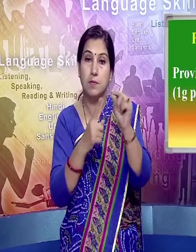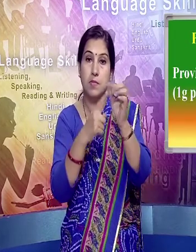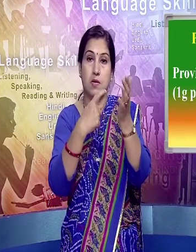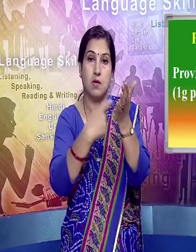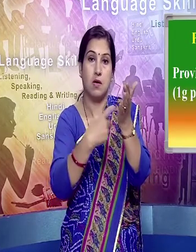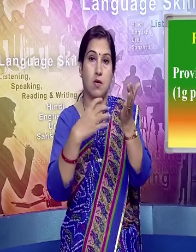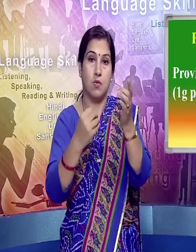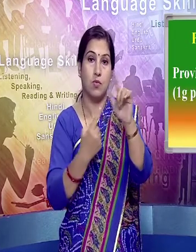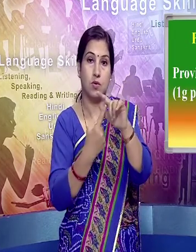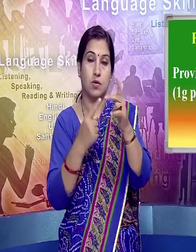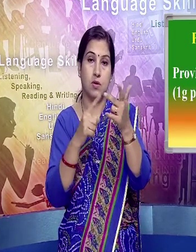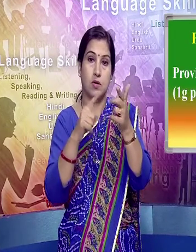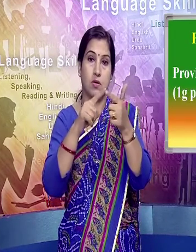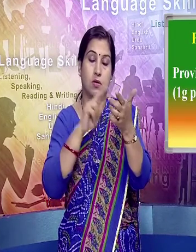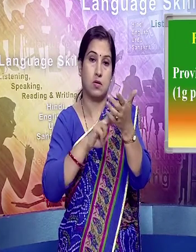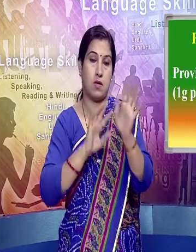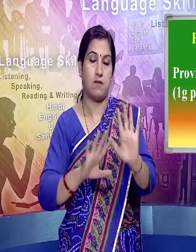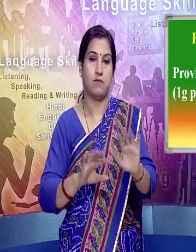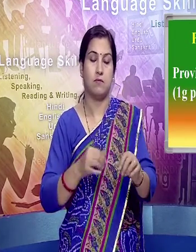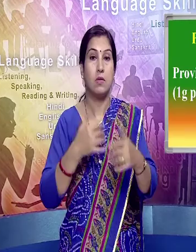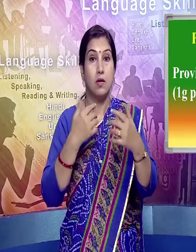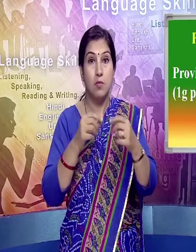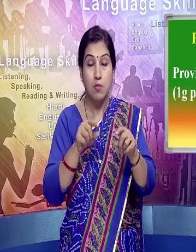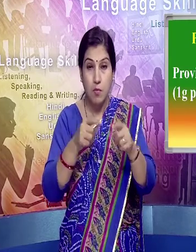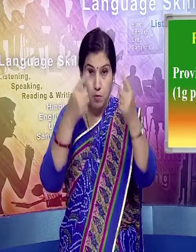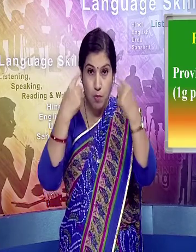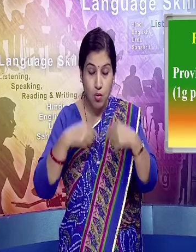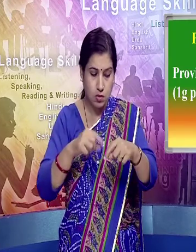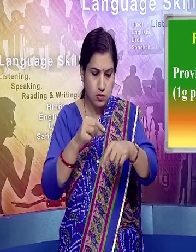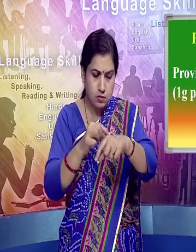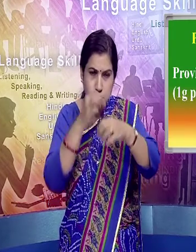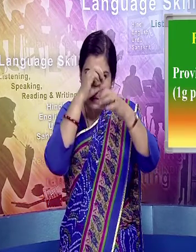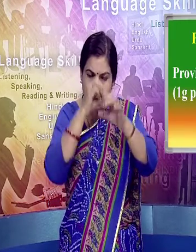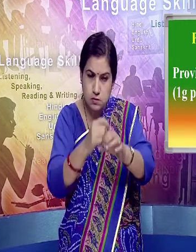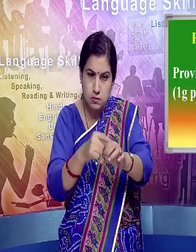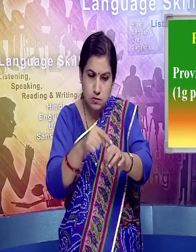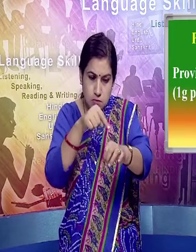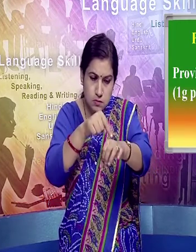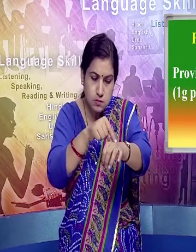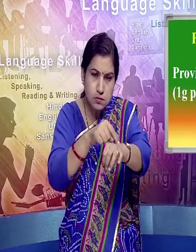are present in each and every cell of which our body is made up of.